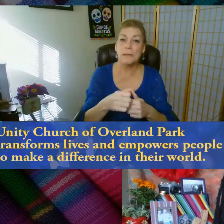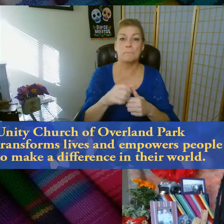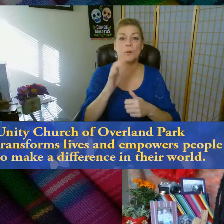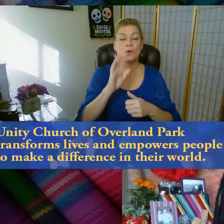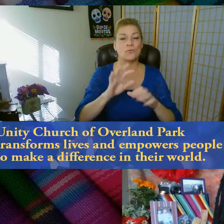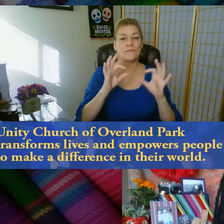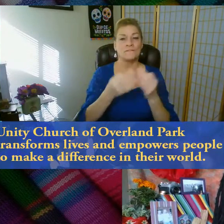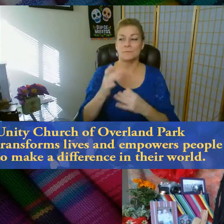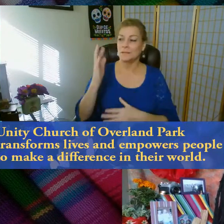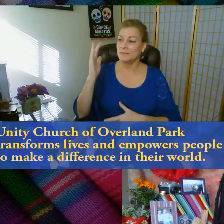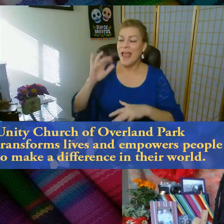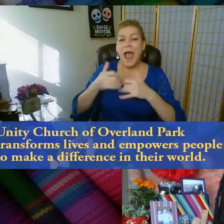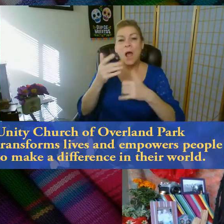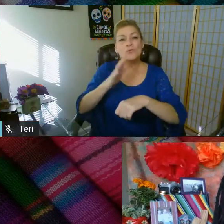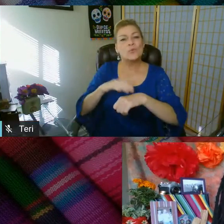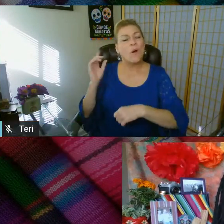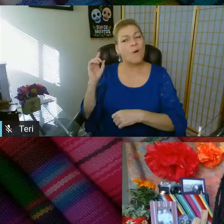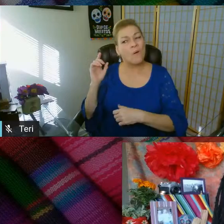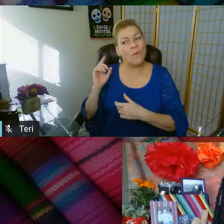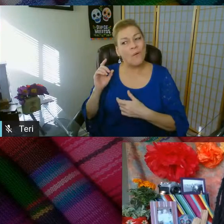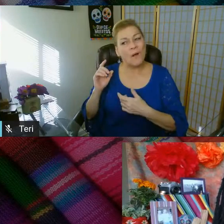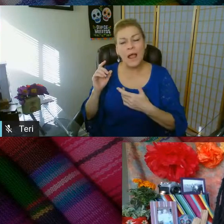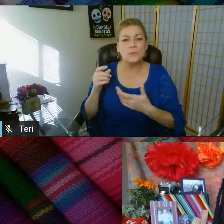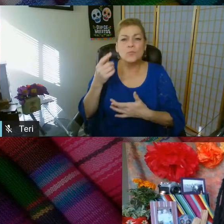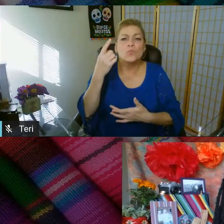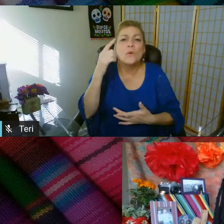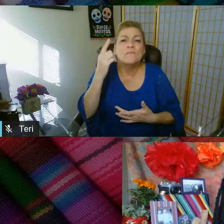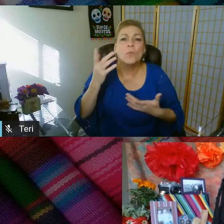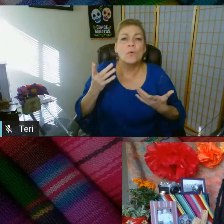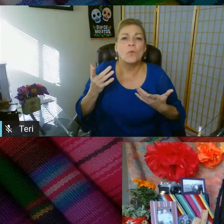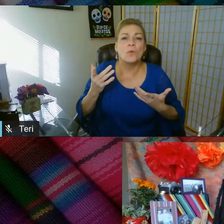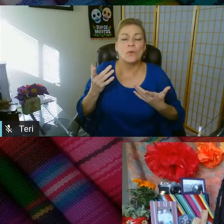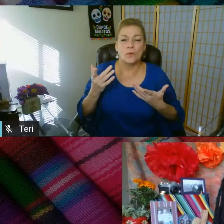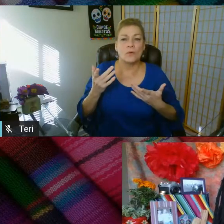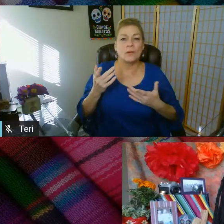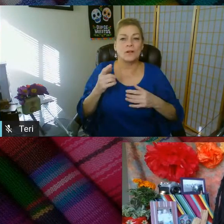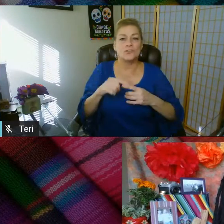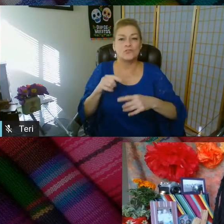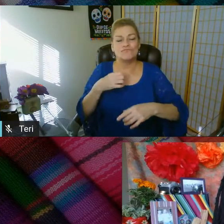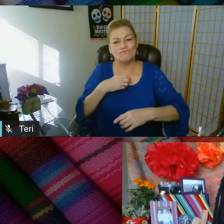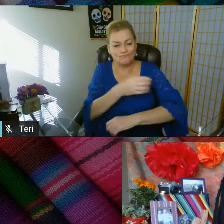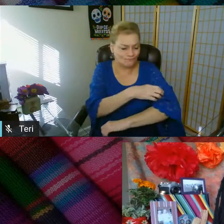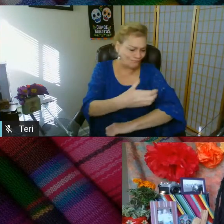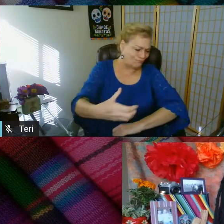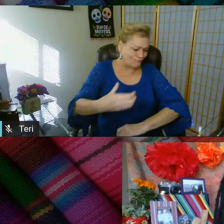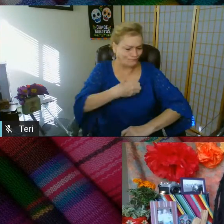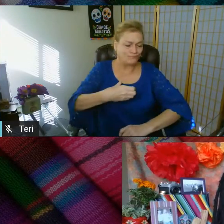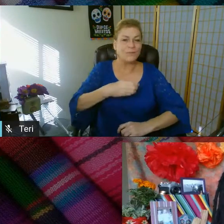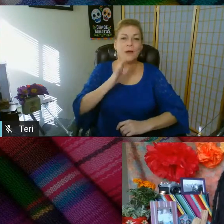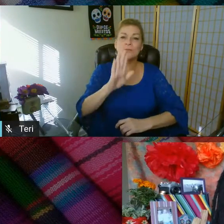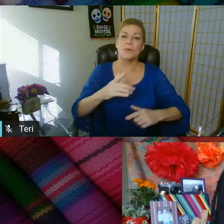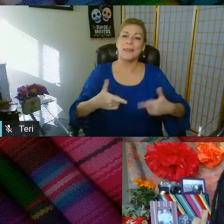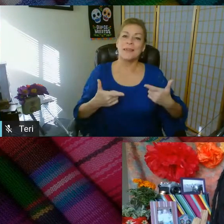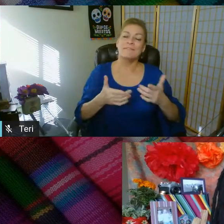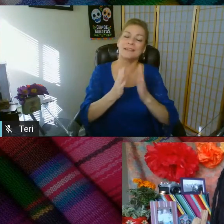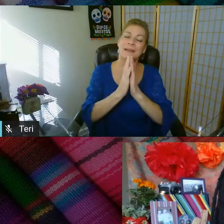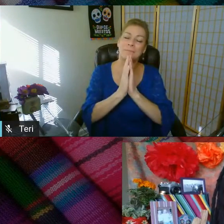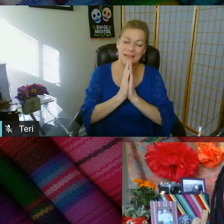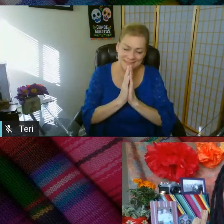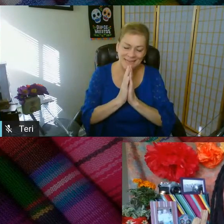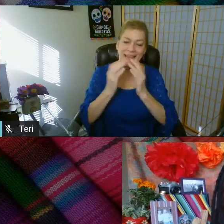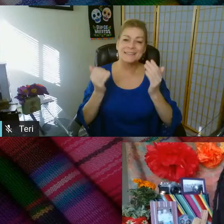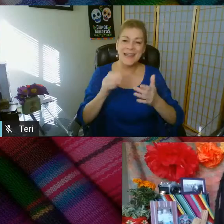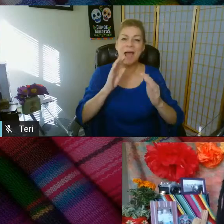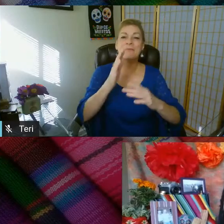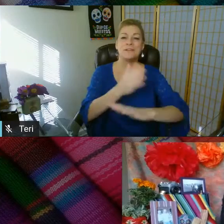ancestors, the way that you call them forth, and what you call forth to empower you in your living. Namaste. We'll close with a song